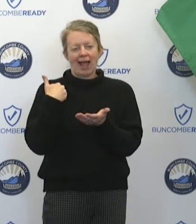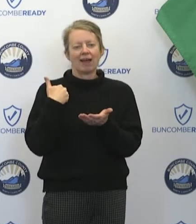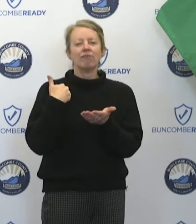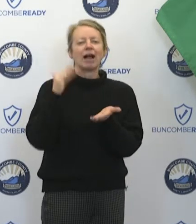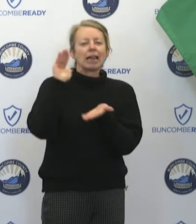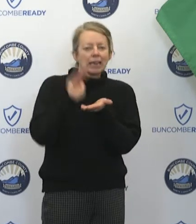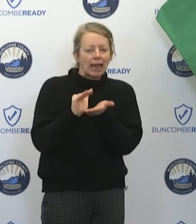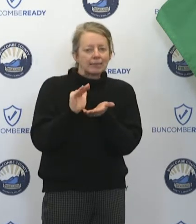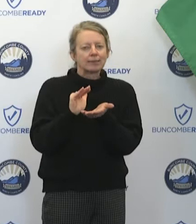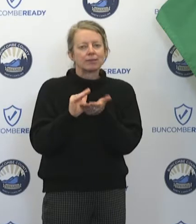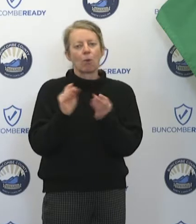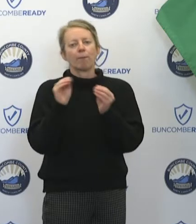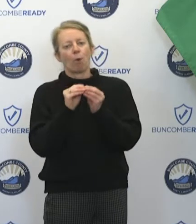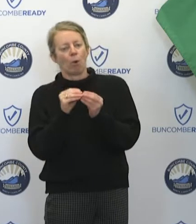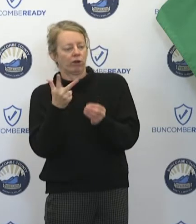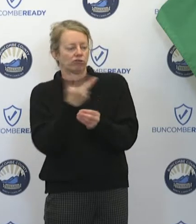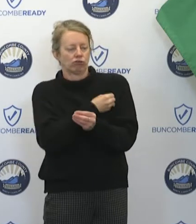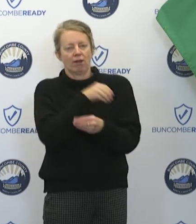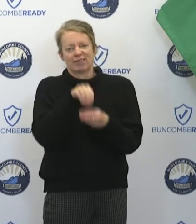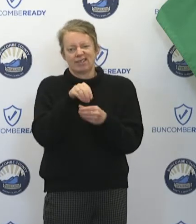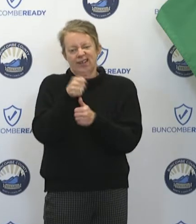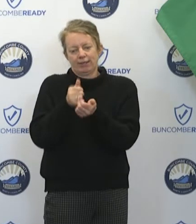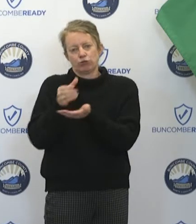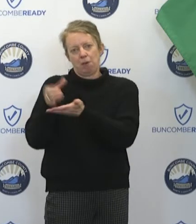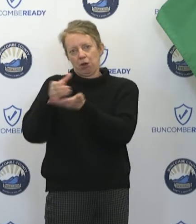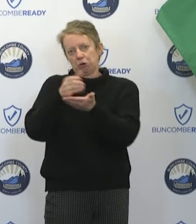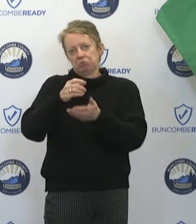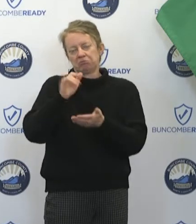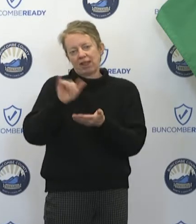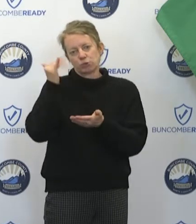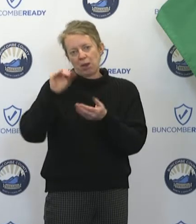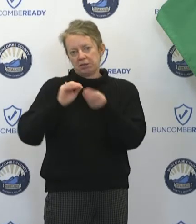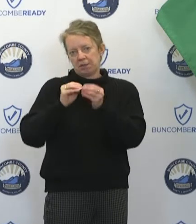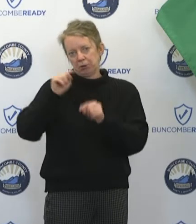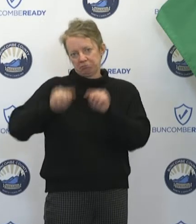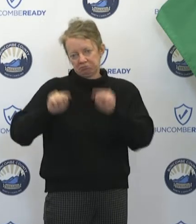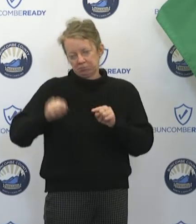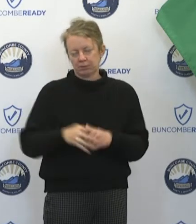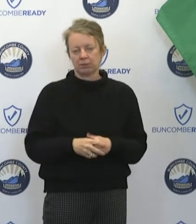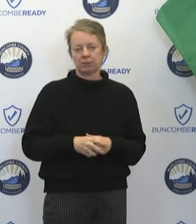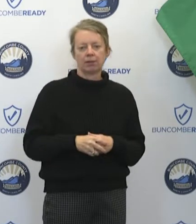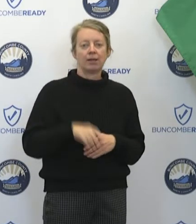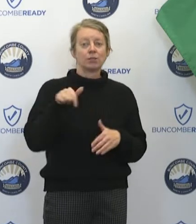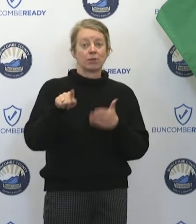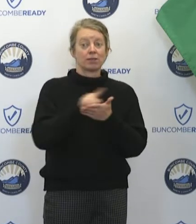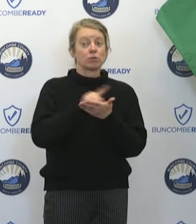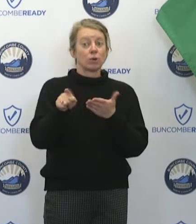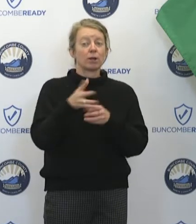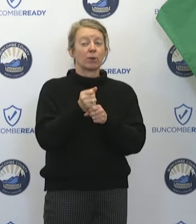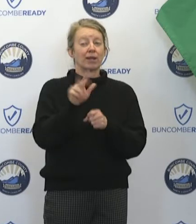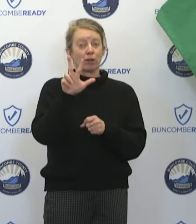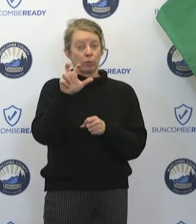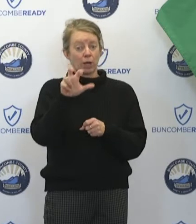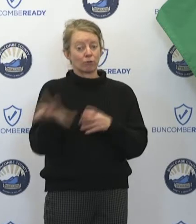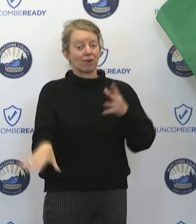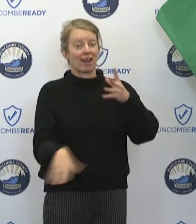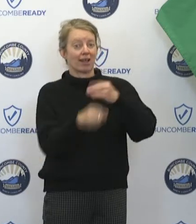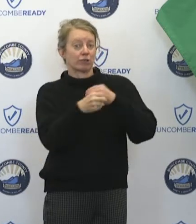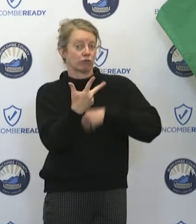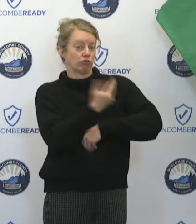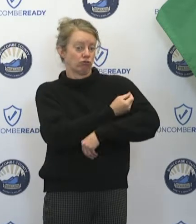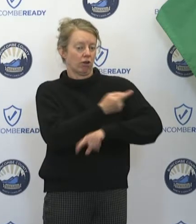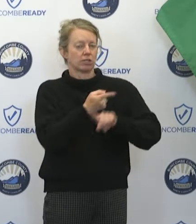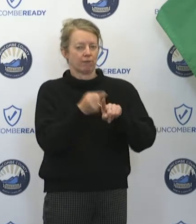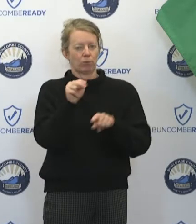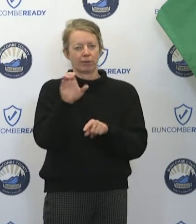of 6 doses per vaccine bottle. This week, we will be receiving 300 additional doses from North